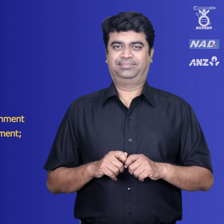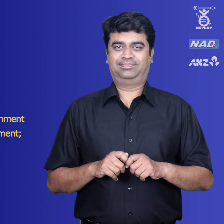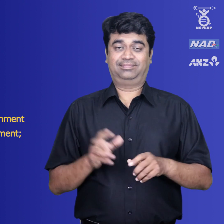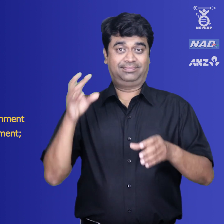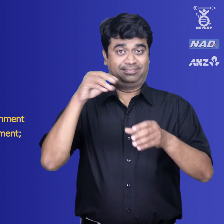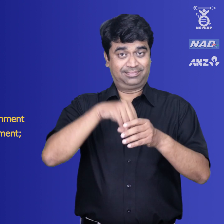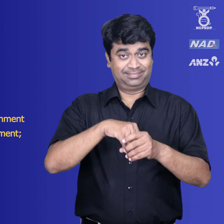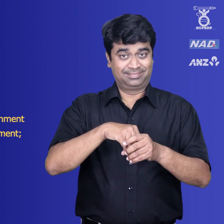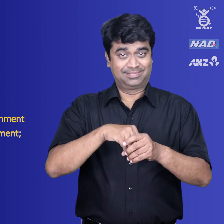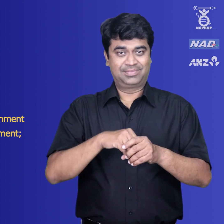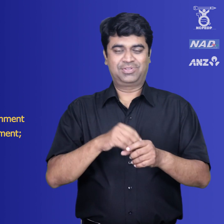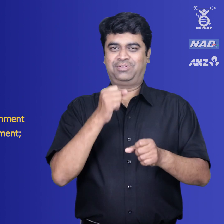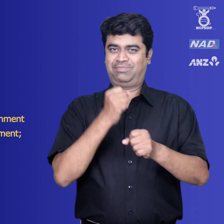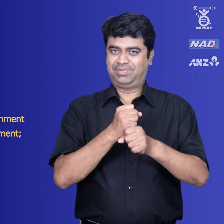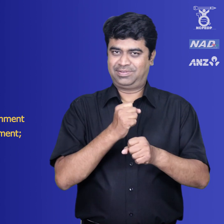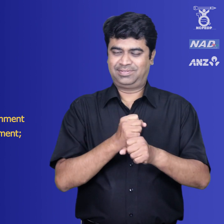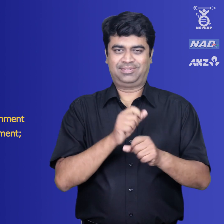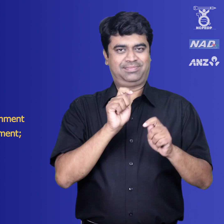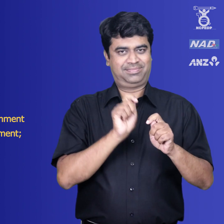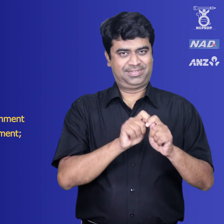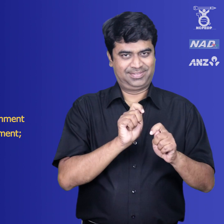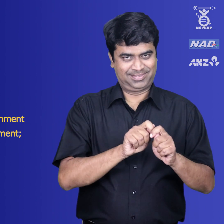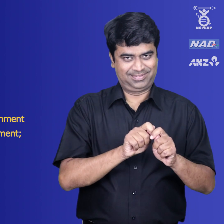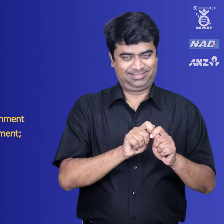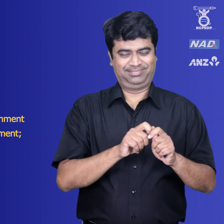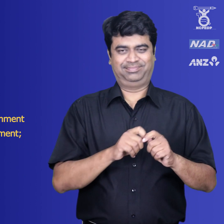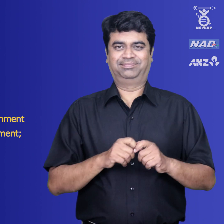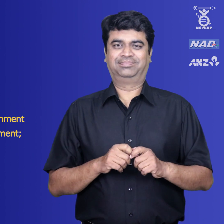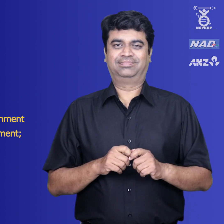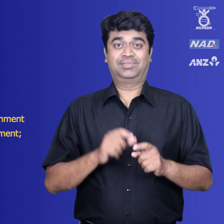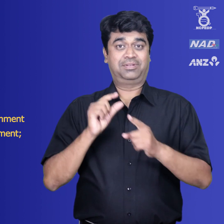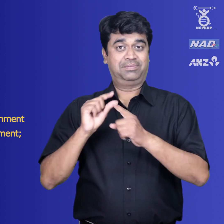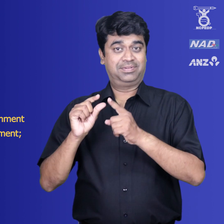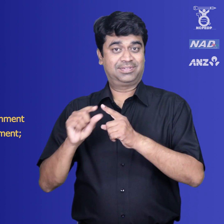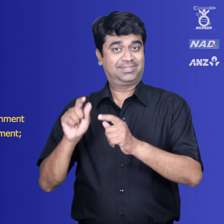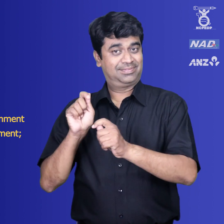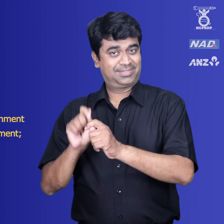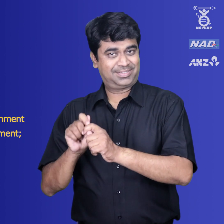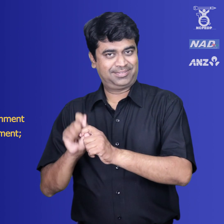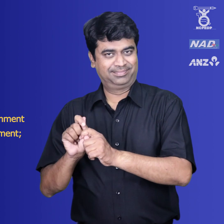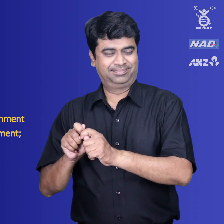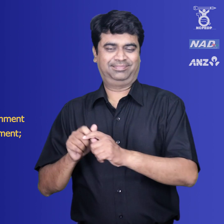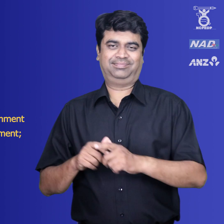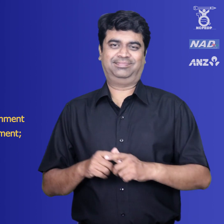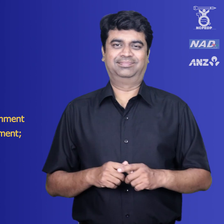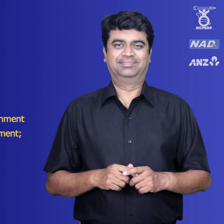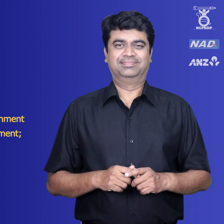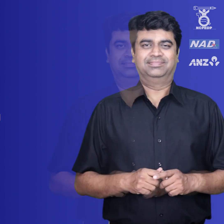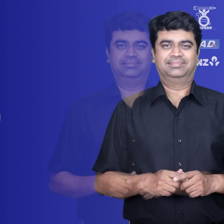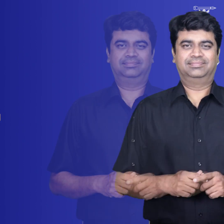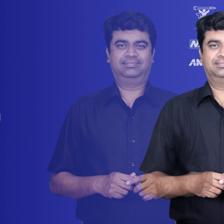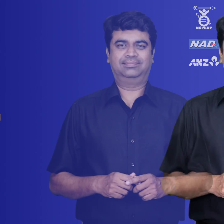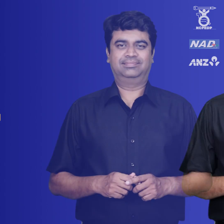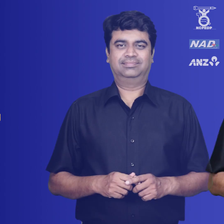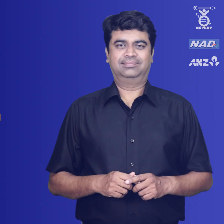Establishment includes a government establishment and private establishment.